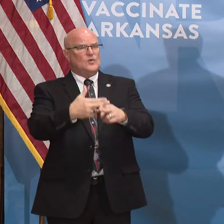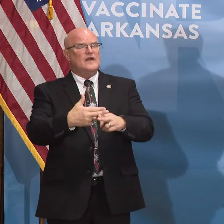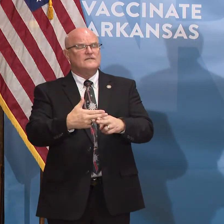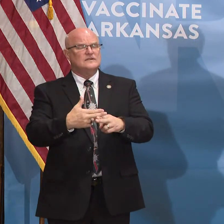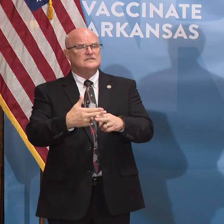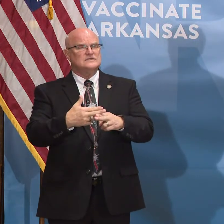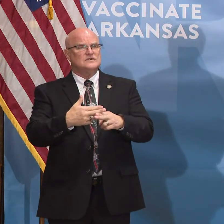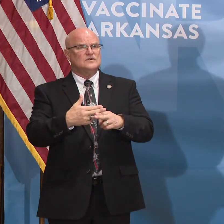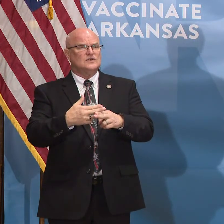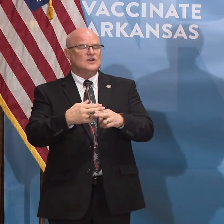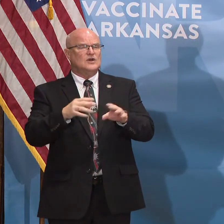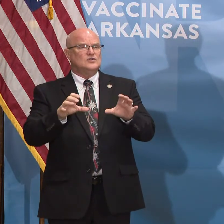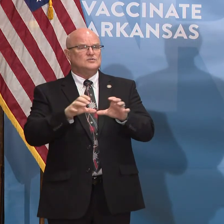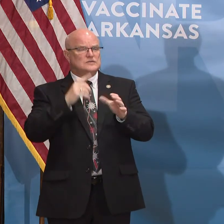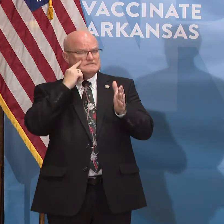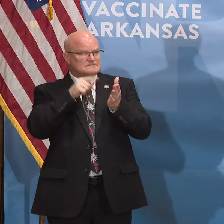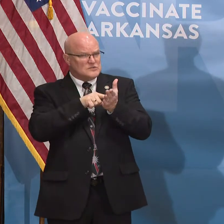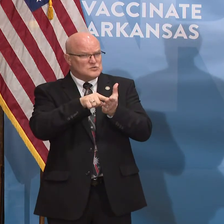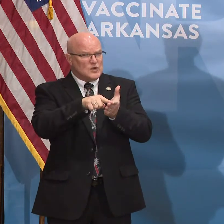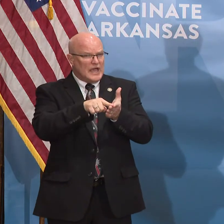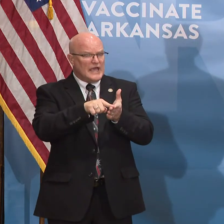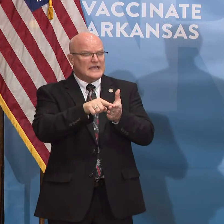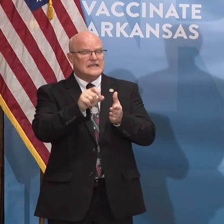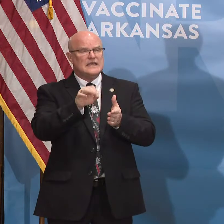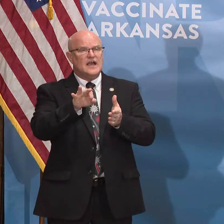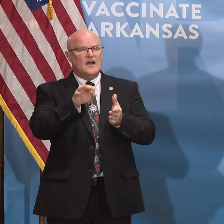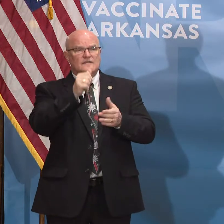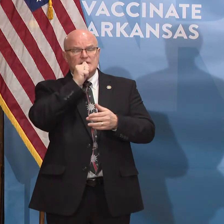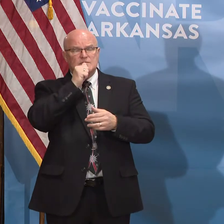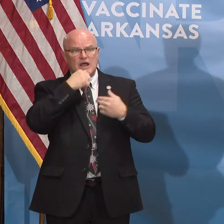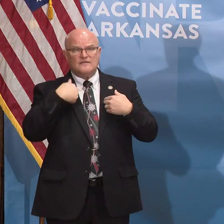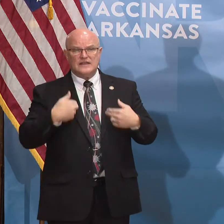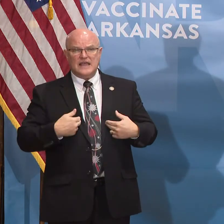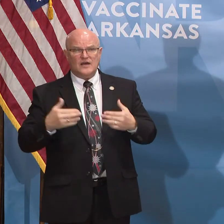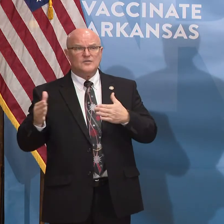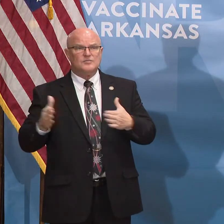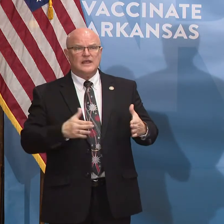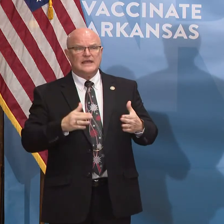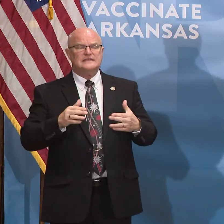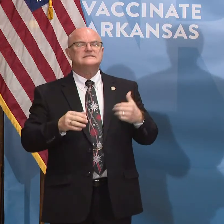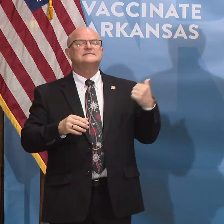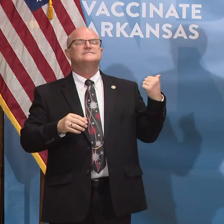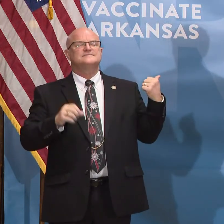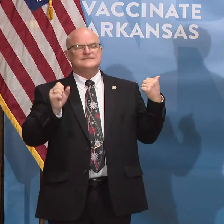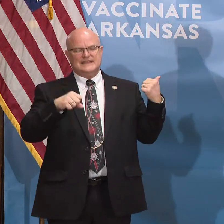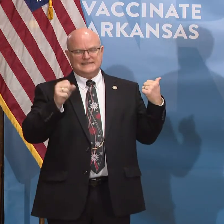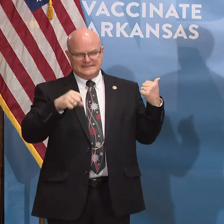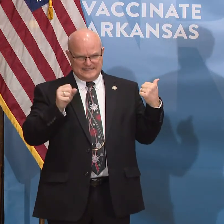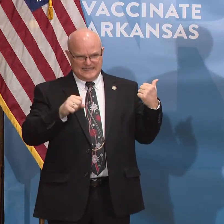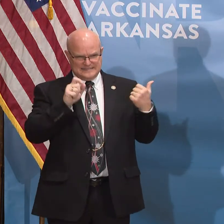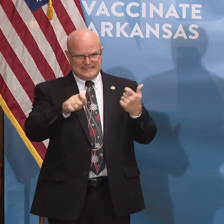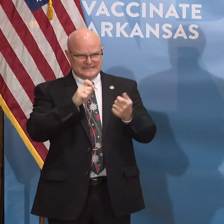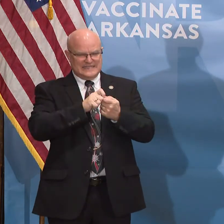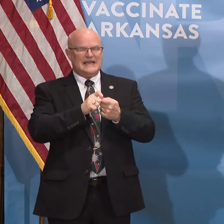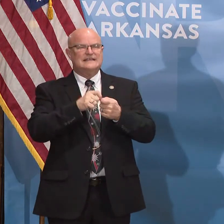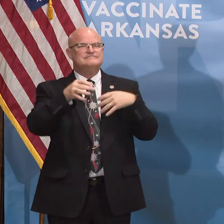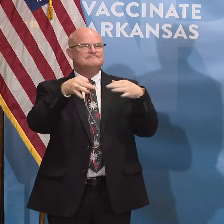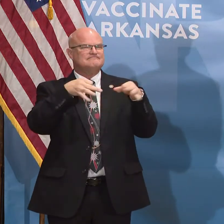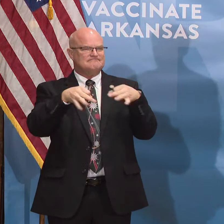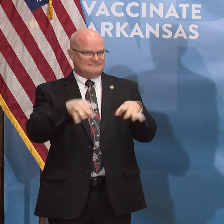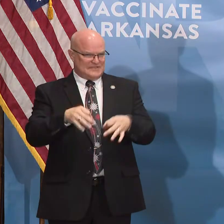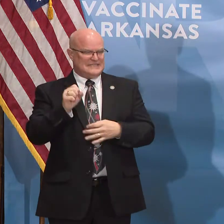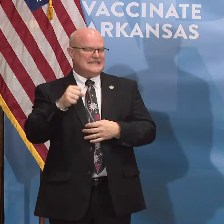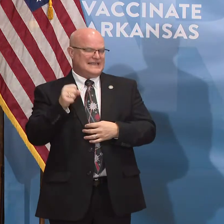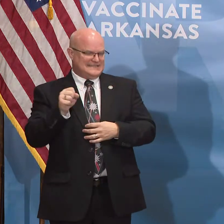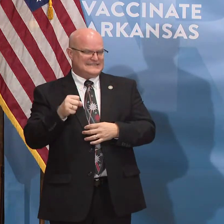to kind of doing the tracking of the performance of the private health plans, or what? Yes, it is exactly as you expressed